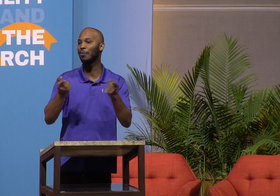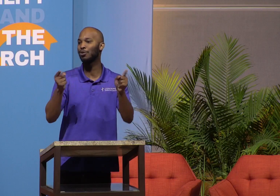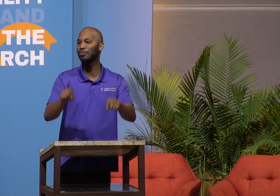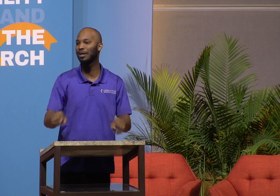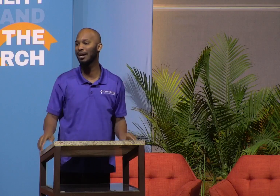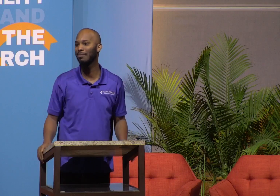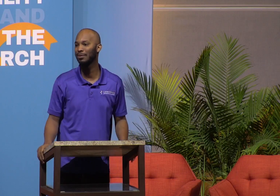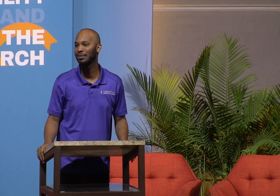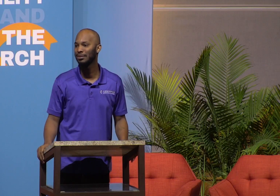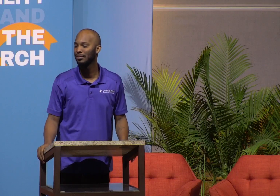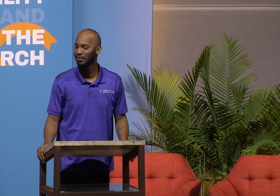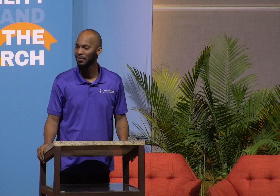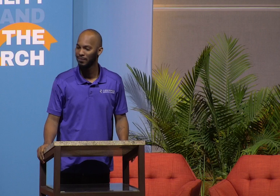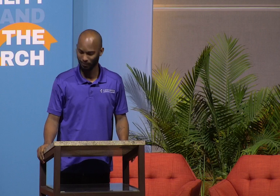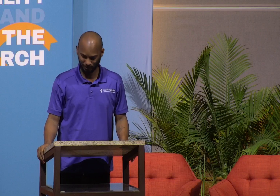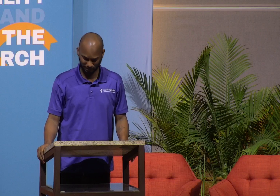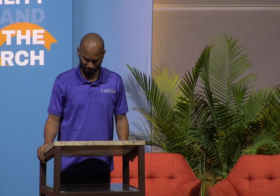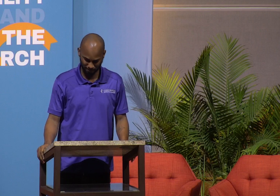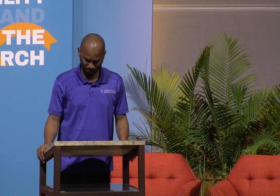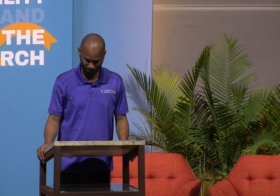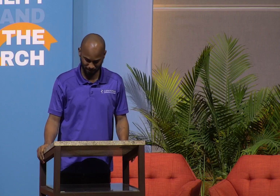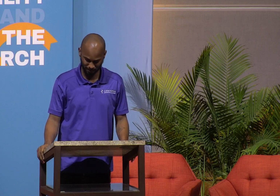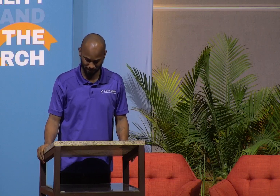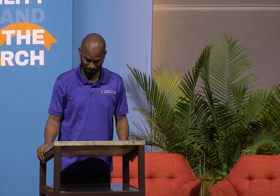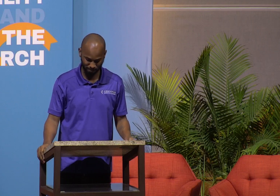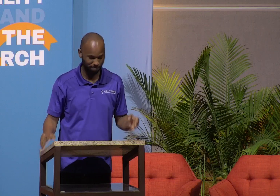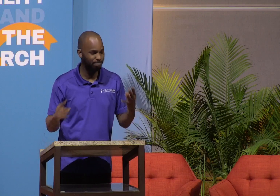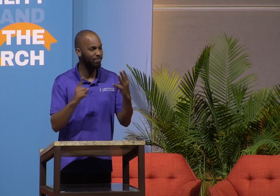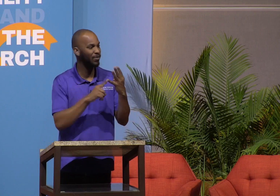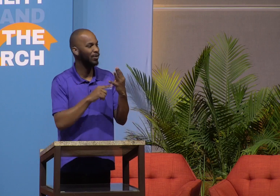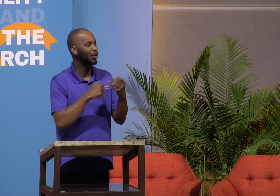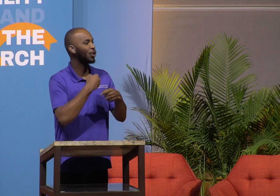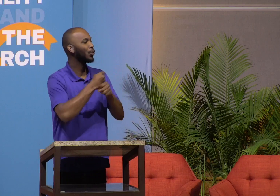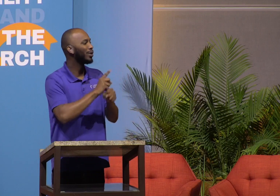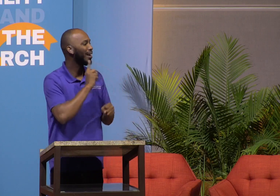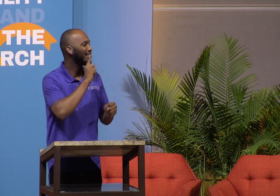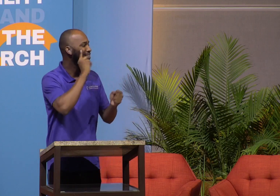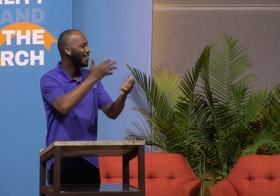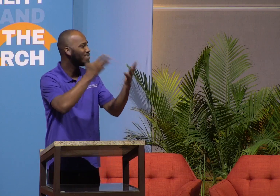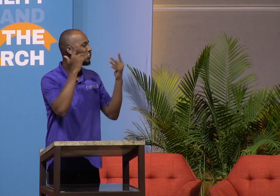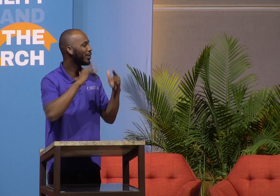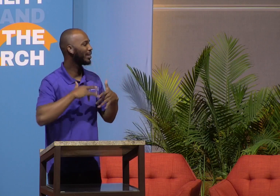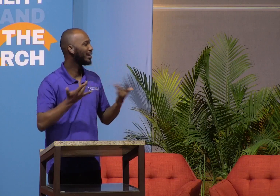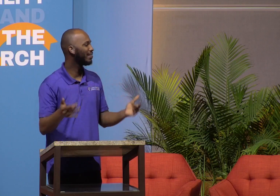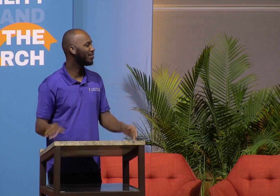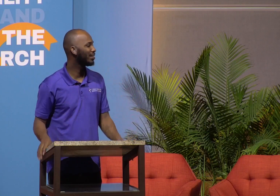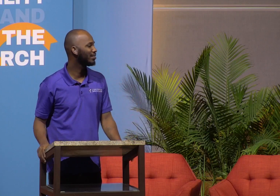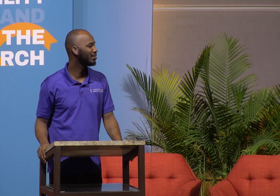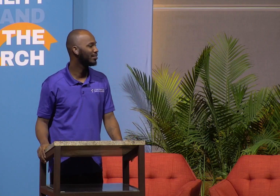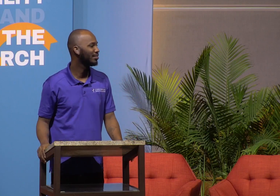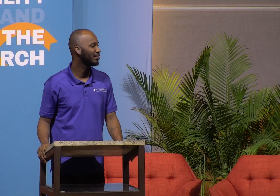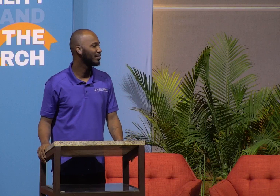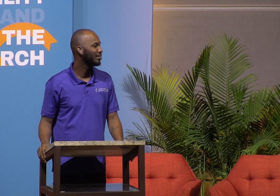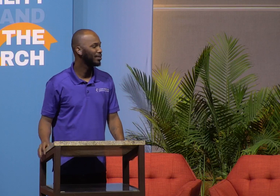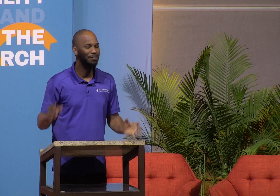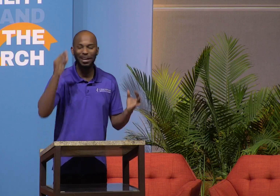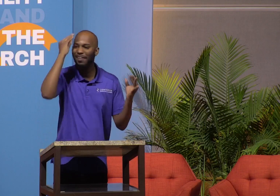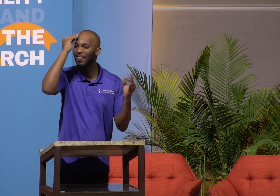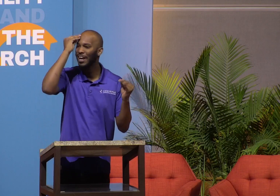can develop these relationships so that can in turn bring in more discipleships.